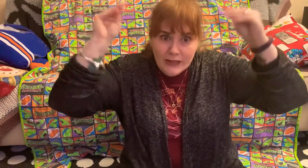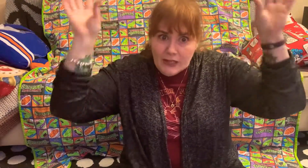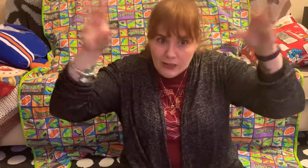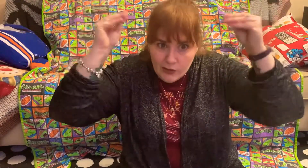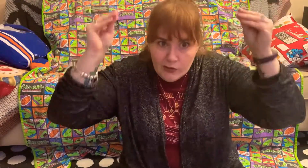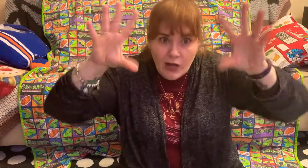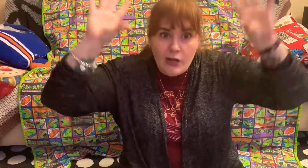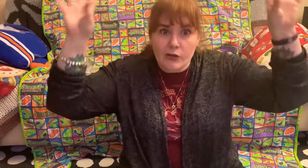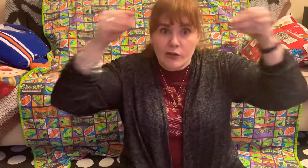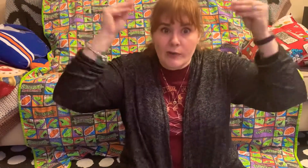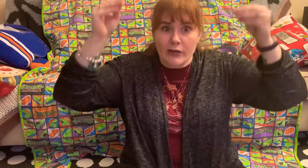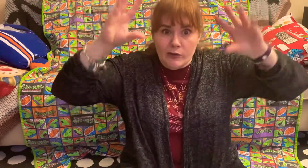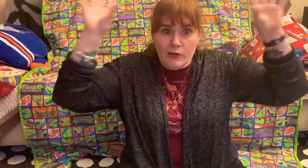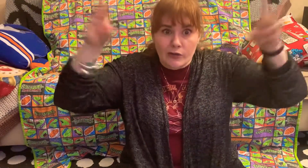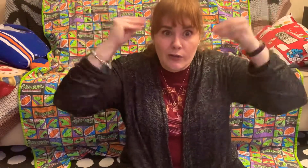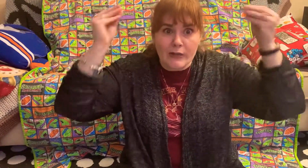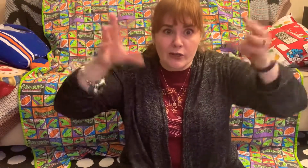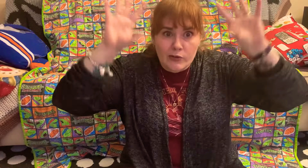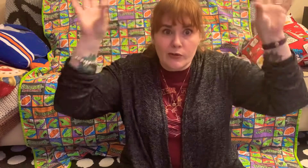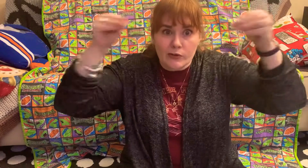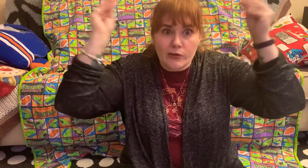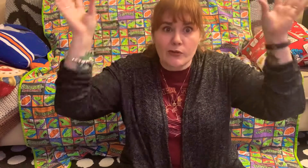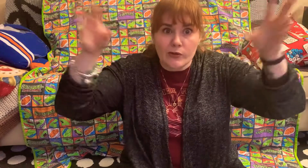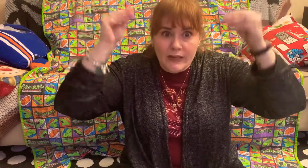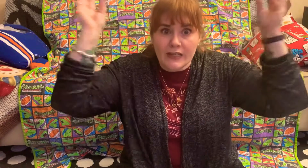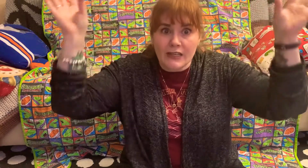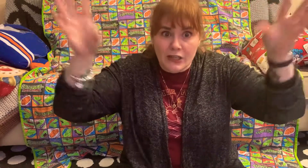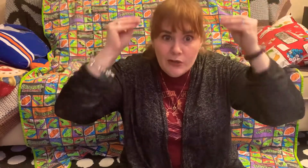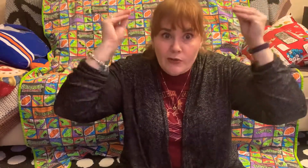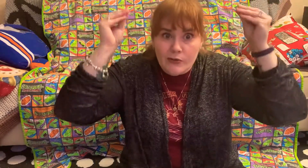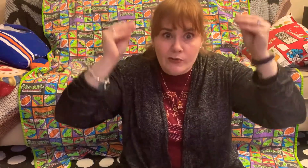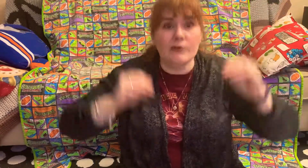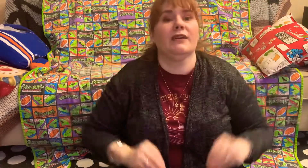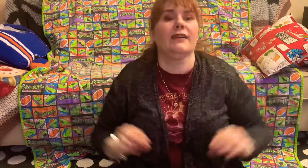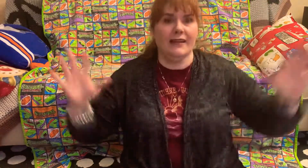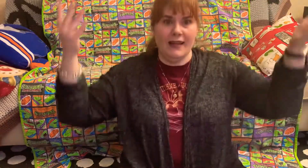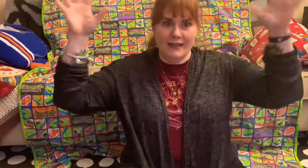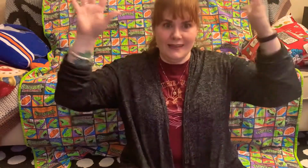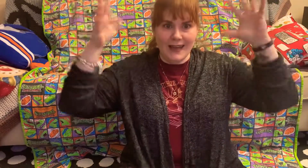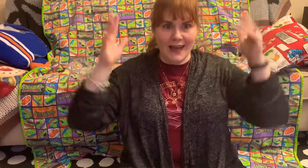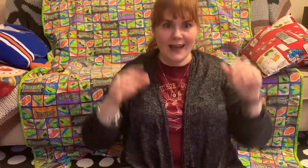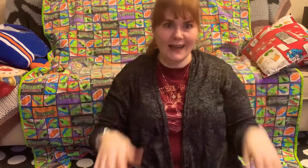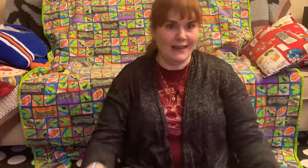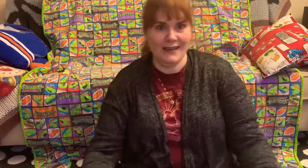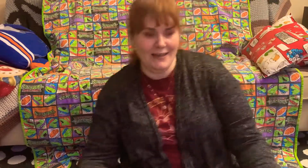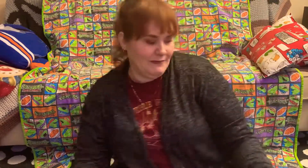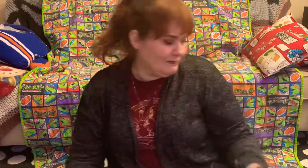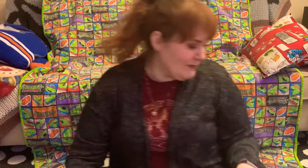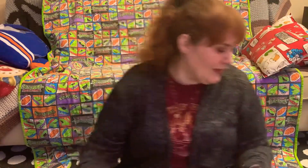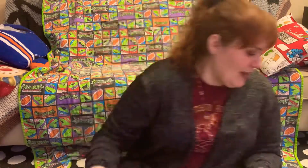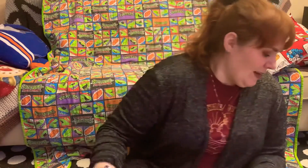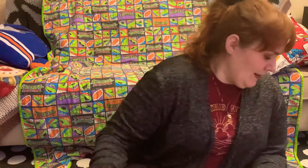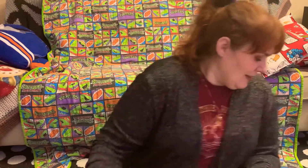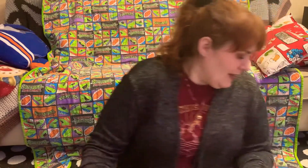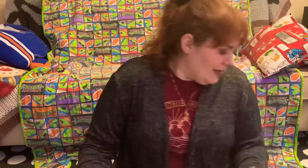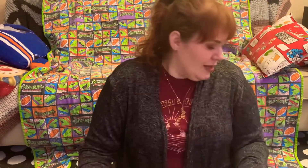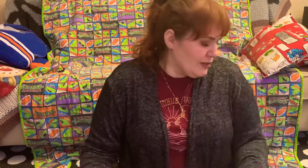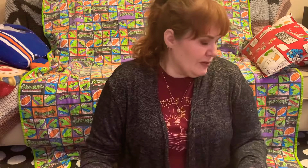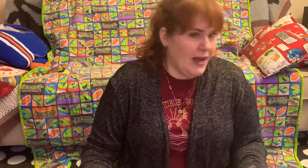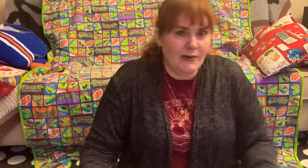you. Ooh you, ooh you, ooh wee you. Yay! So now we're gonna do